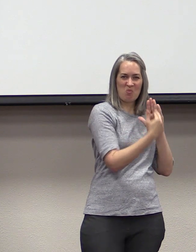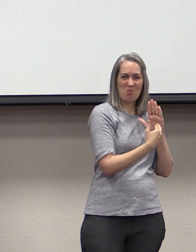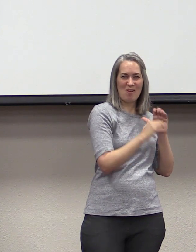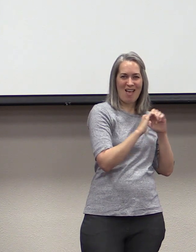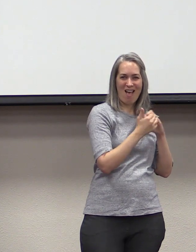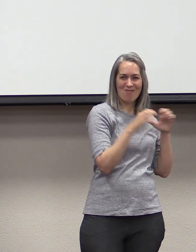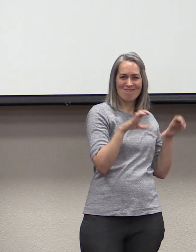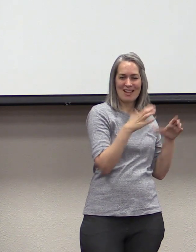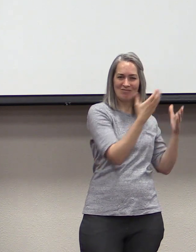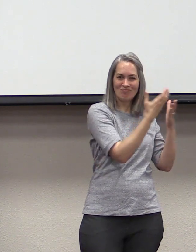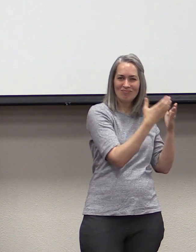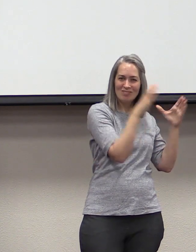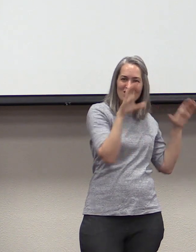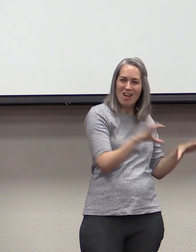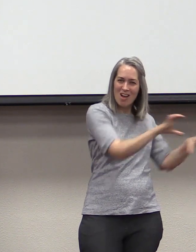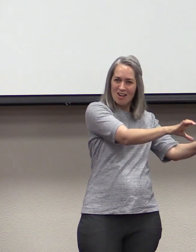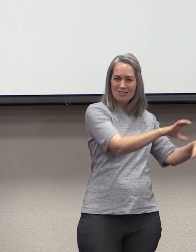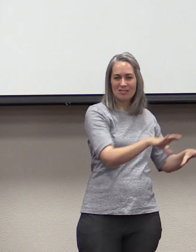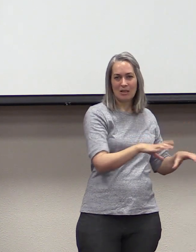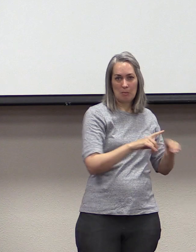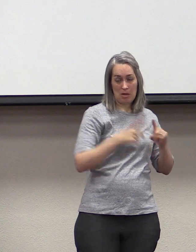done. But Herod